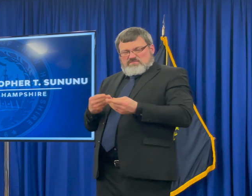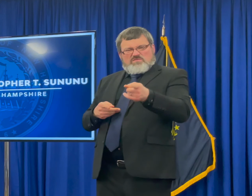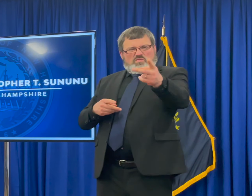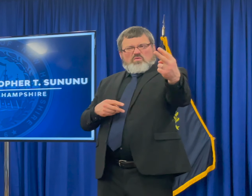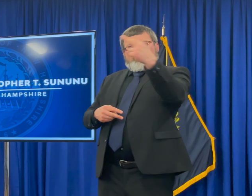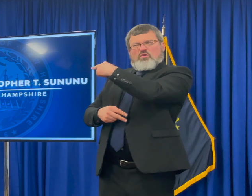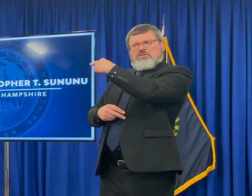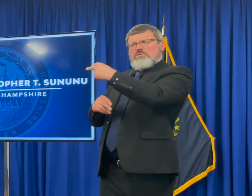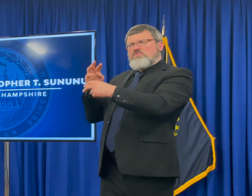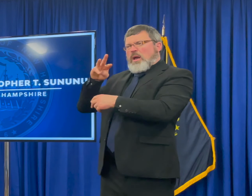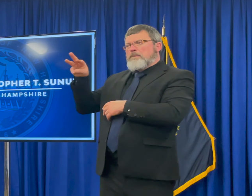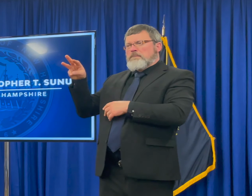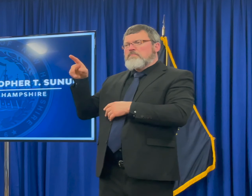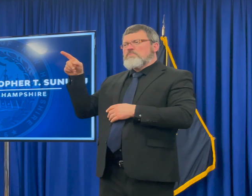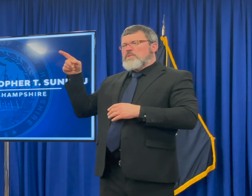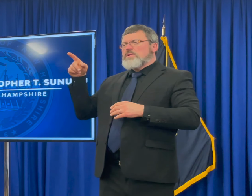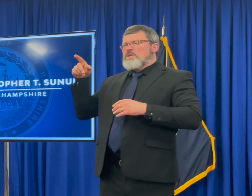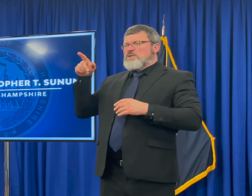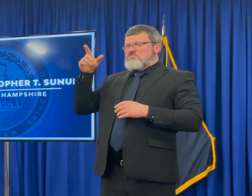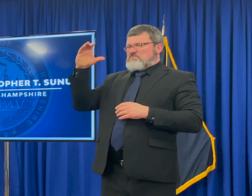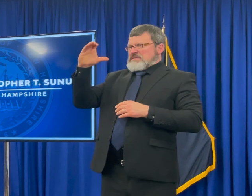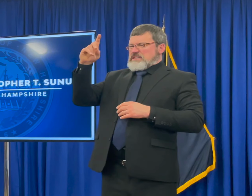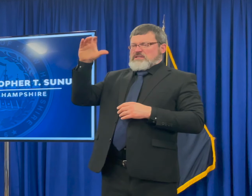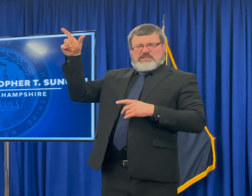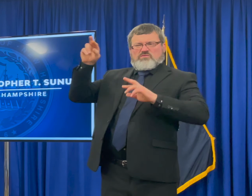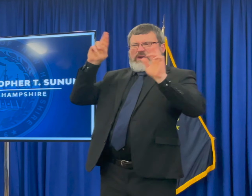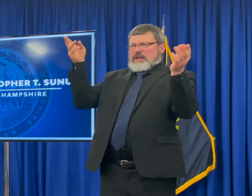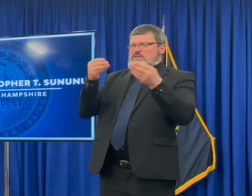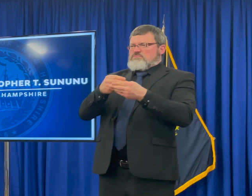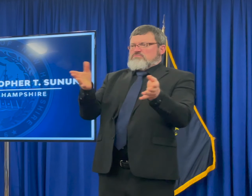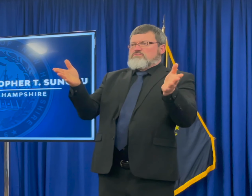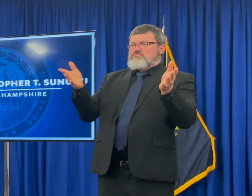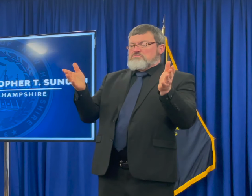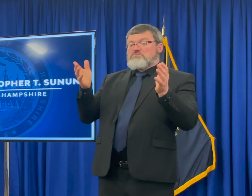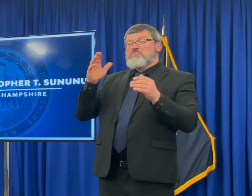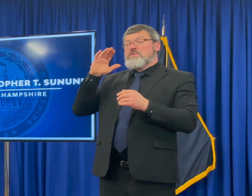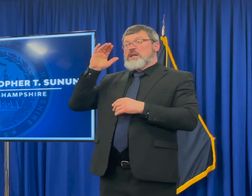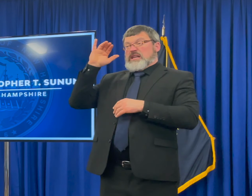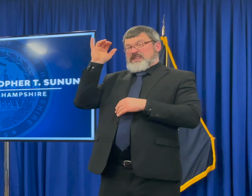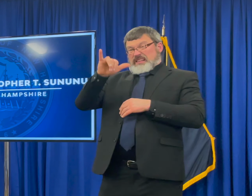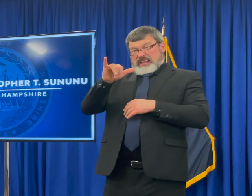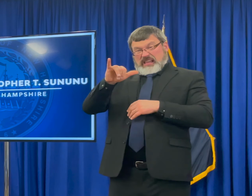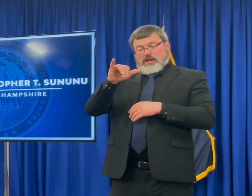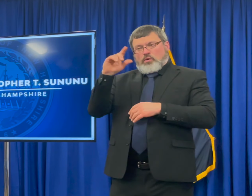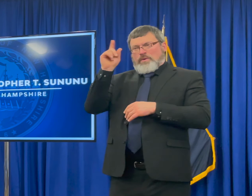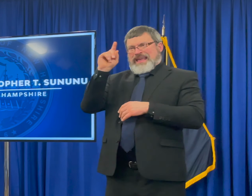quarantine to a 10-day quarantine, we felt that the overall benefit of reducing